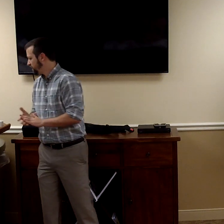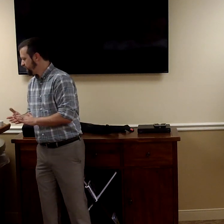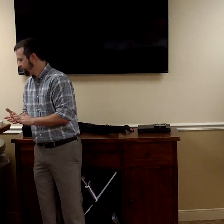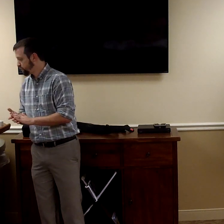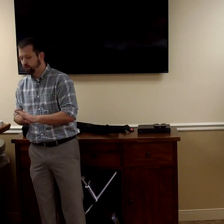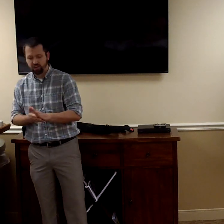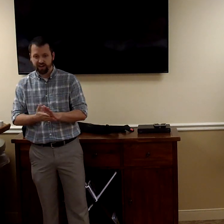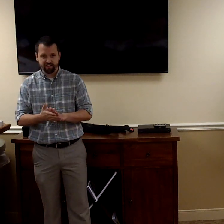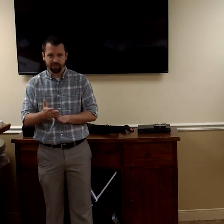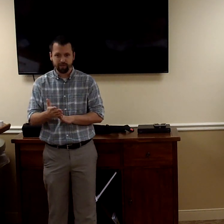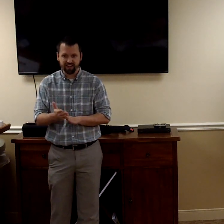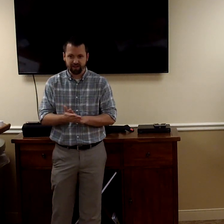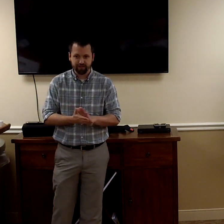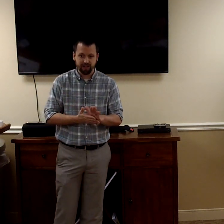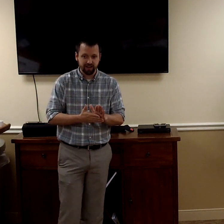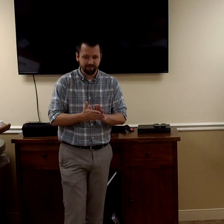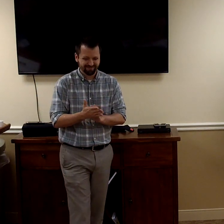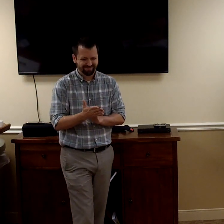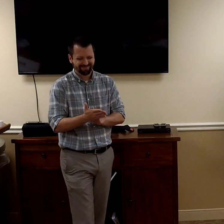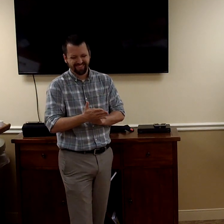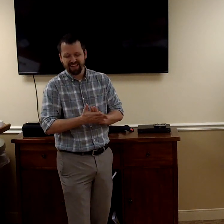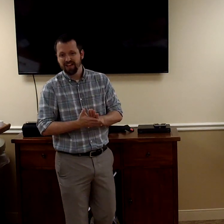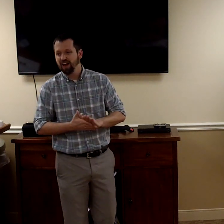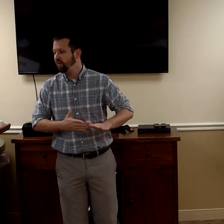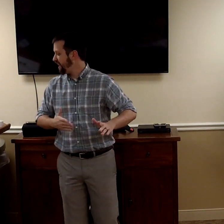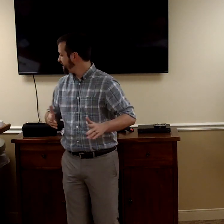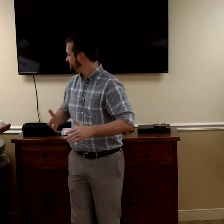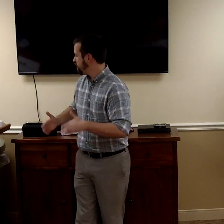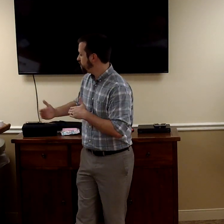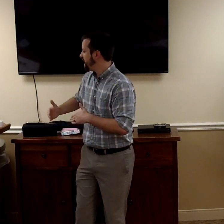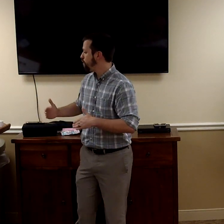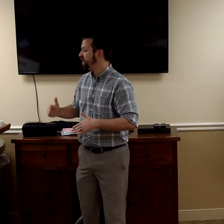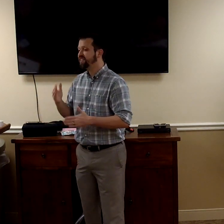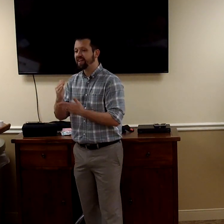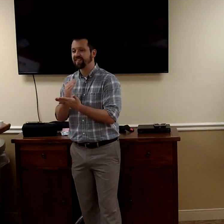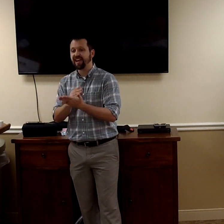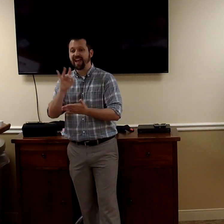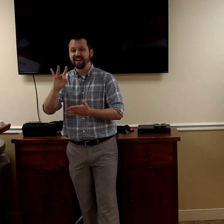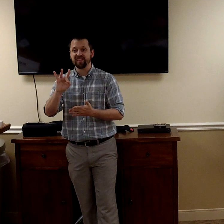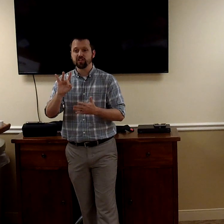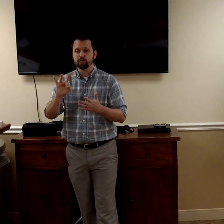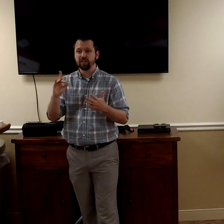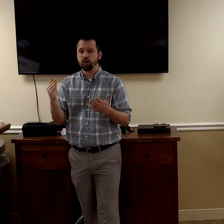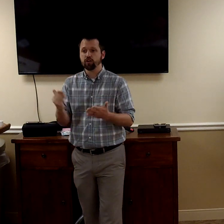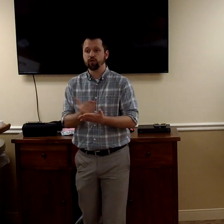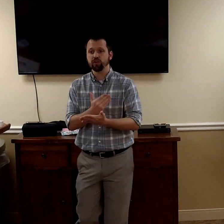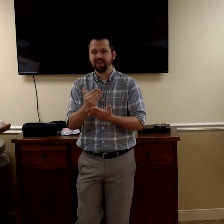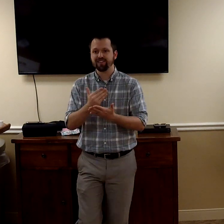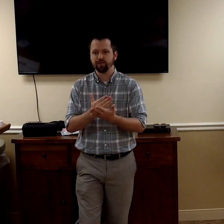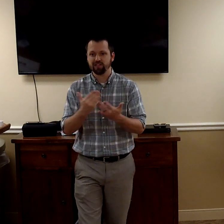Well, I've agreed to a lot of stuff in my life. All right, so now we're in lesson 8, and this should be our new lesson for